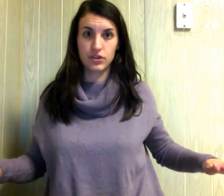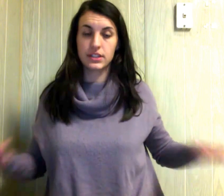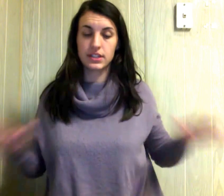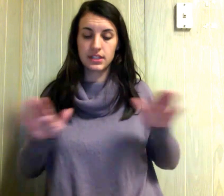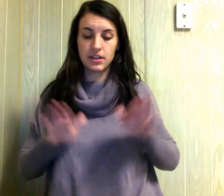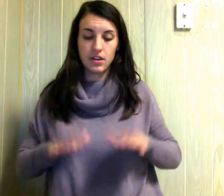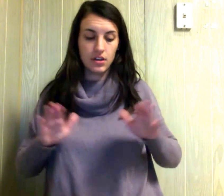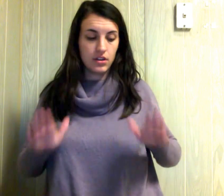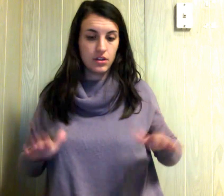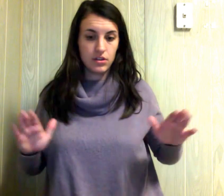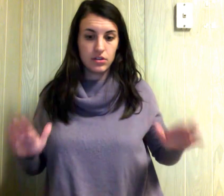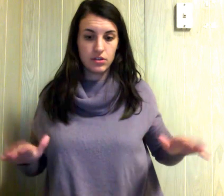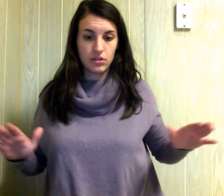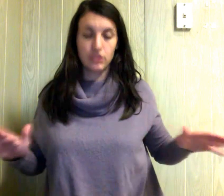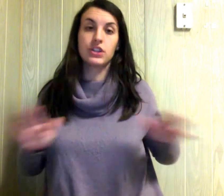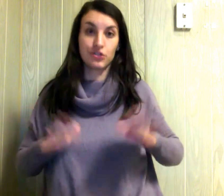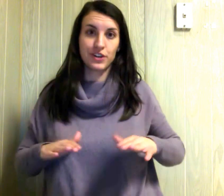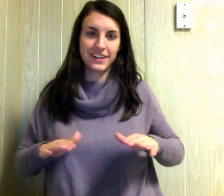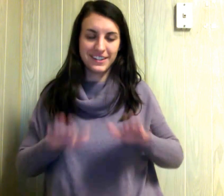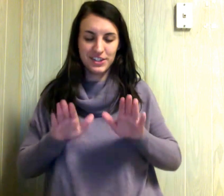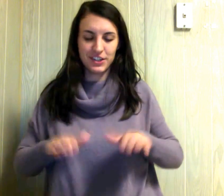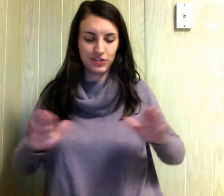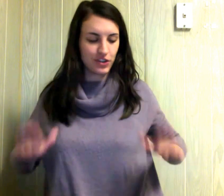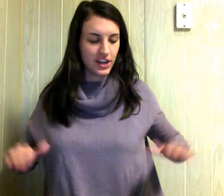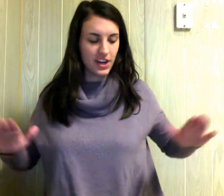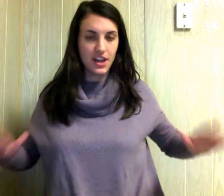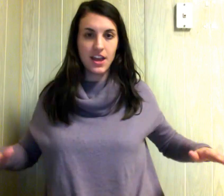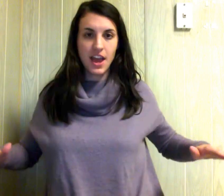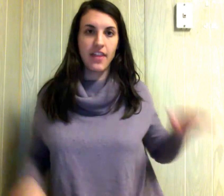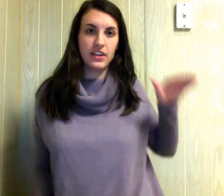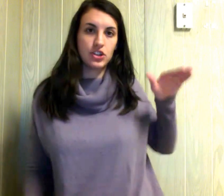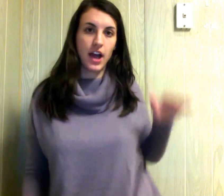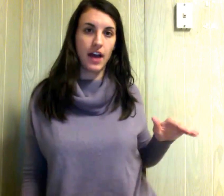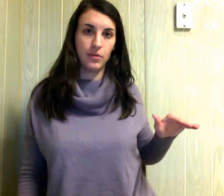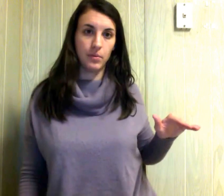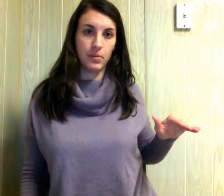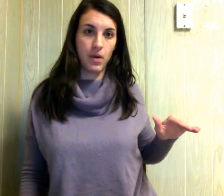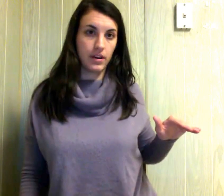children's. Or children. Children, and then child will be 1.